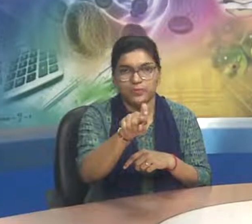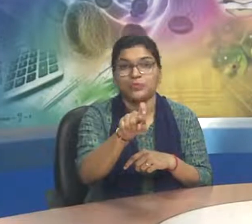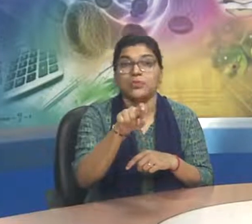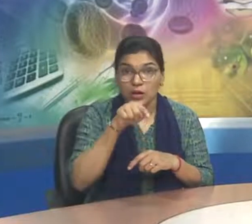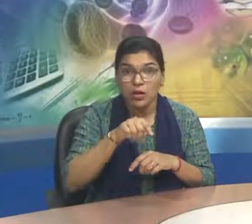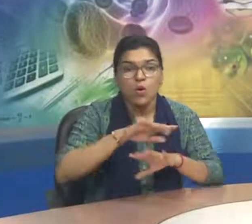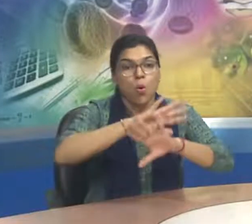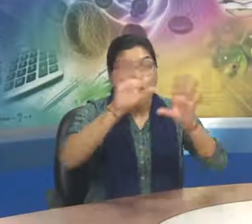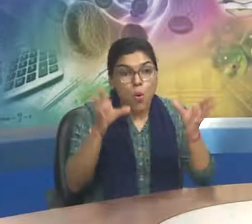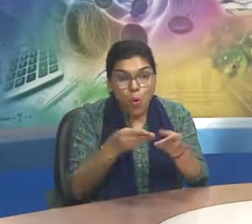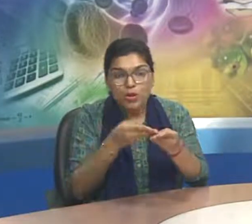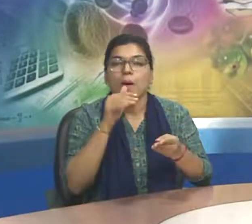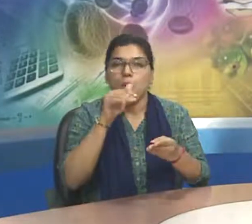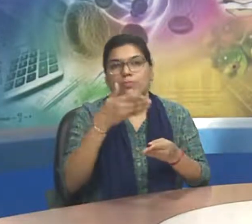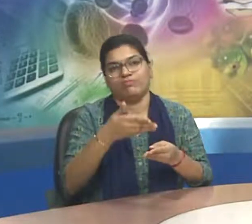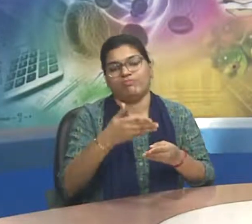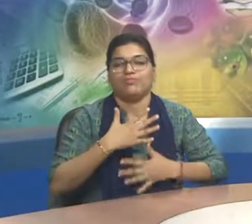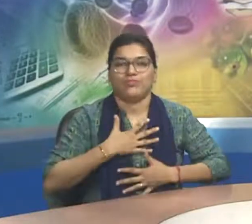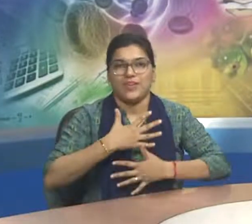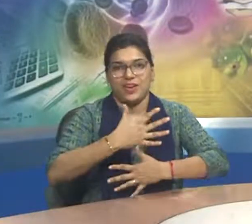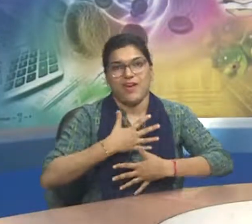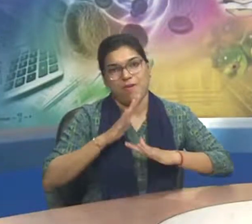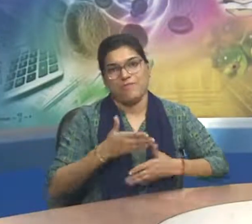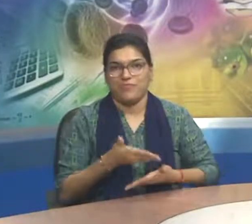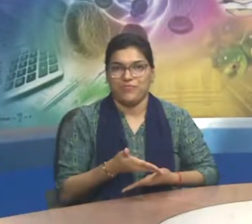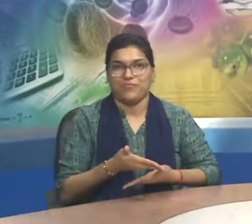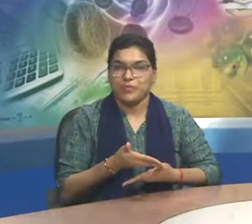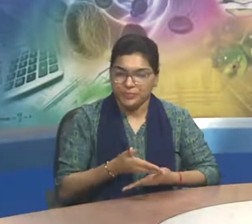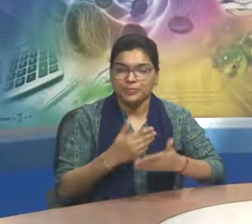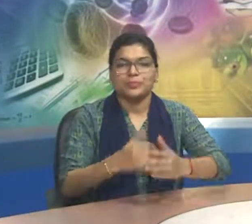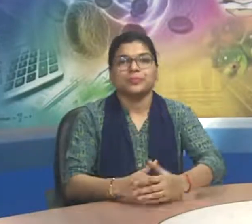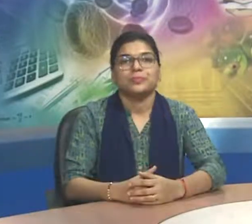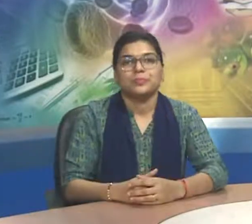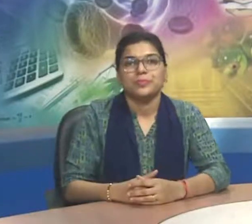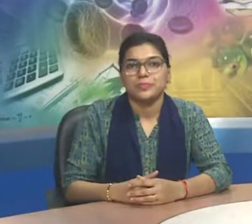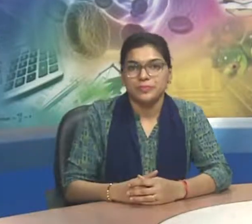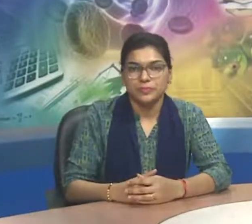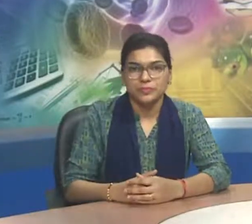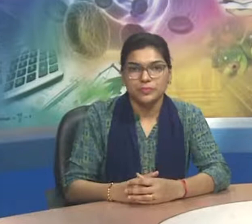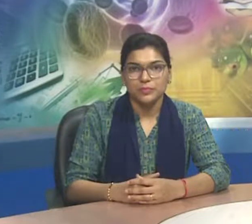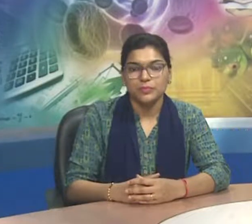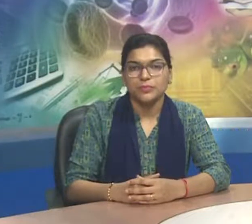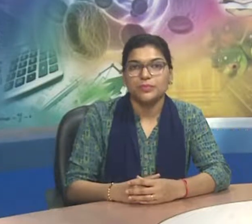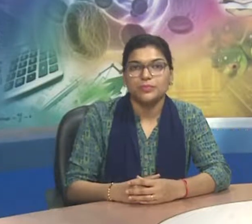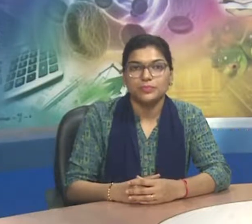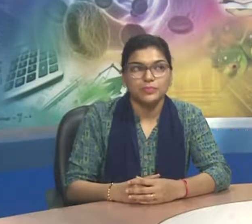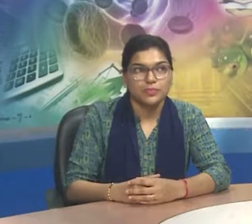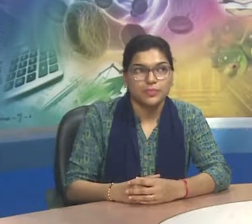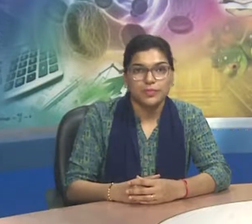small organisms, so we call those small organisms as